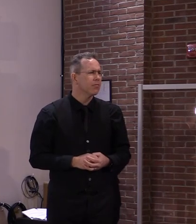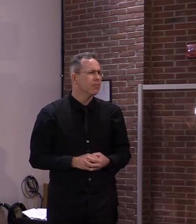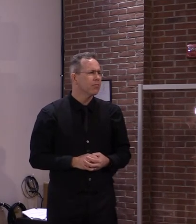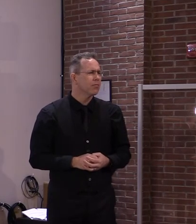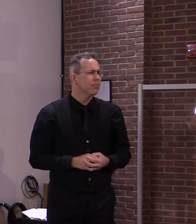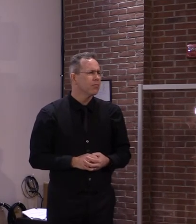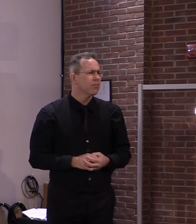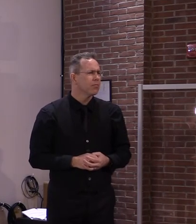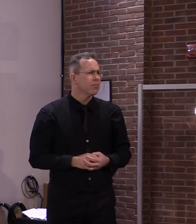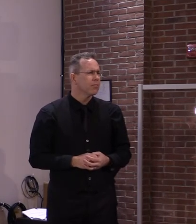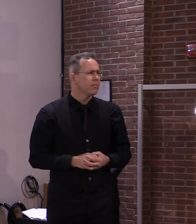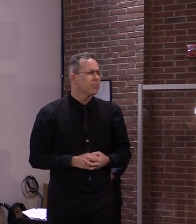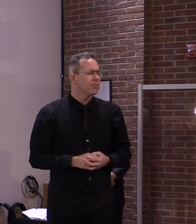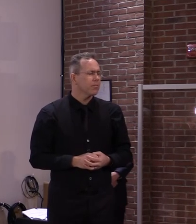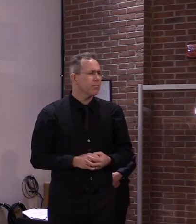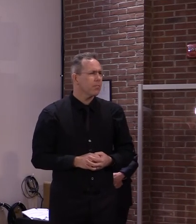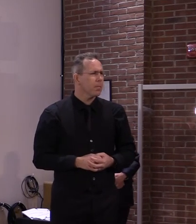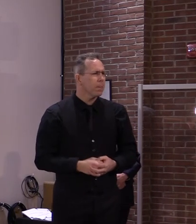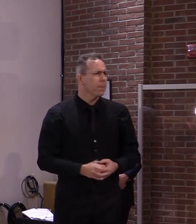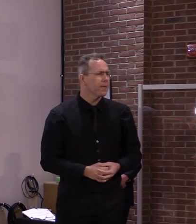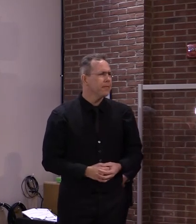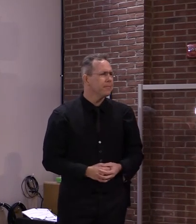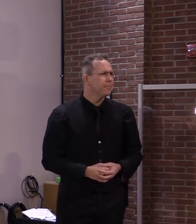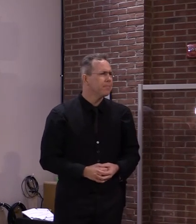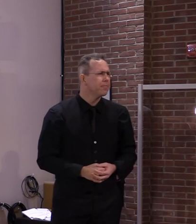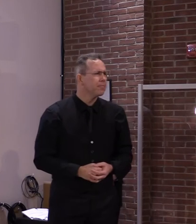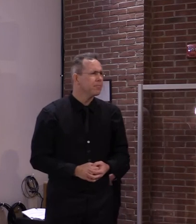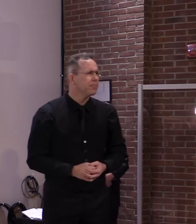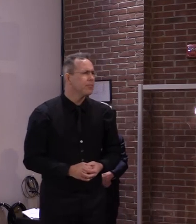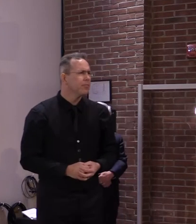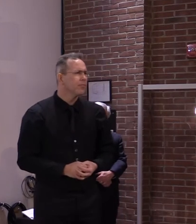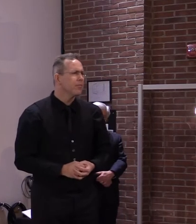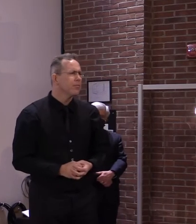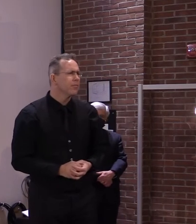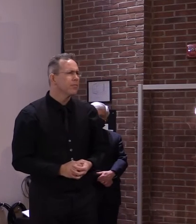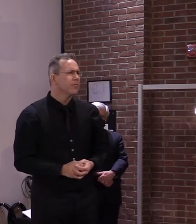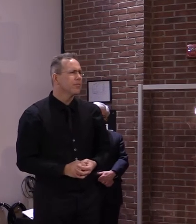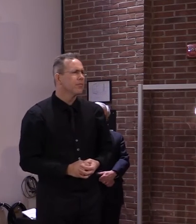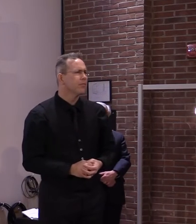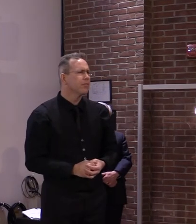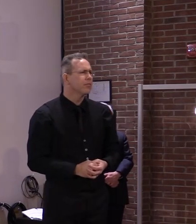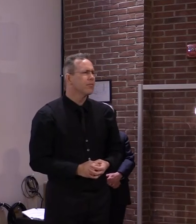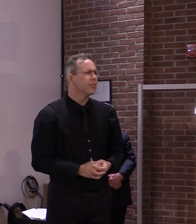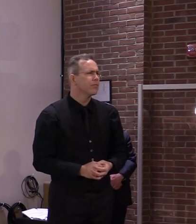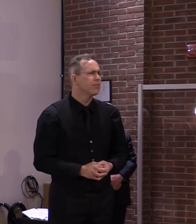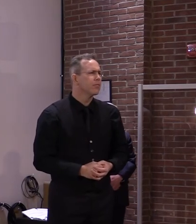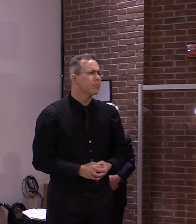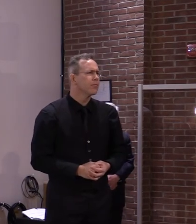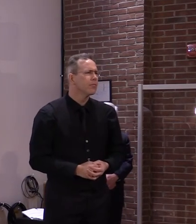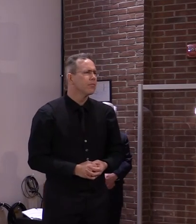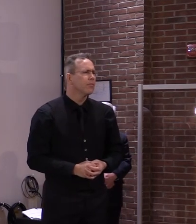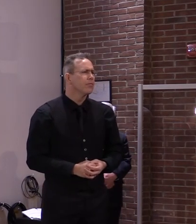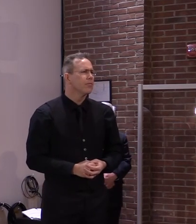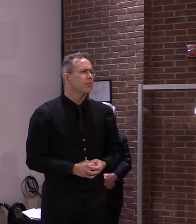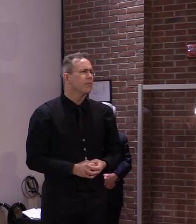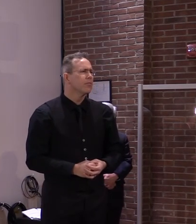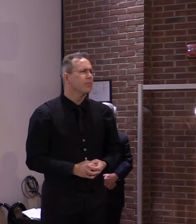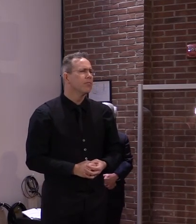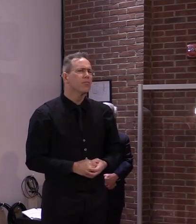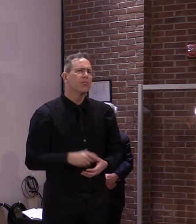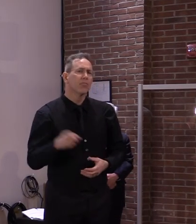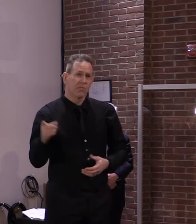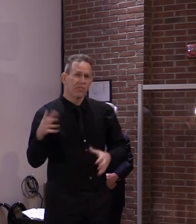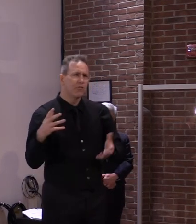office is an active conversation with lawmakers about it and if so how those conversations are going well again i